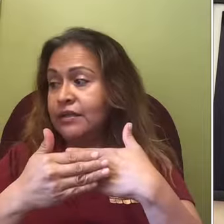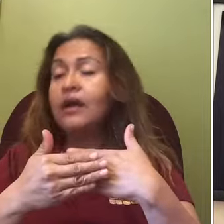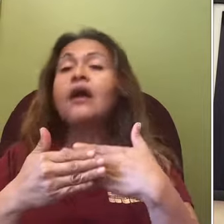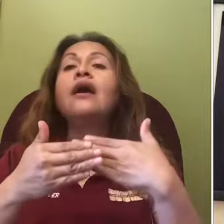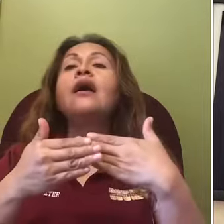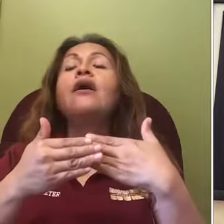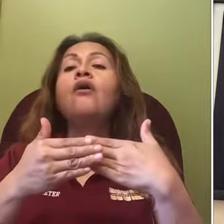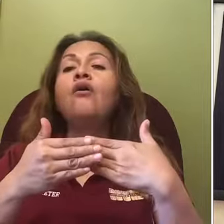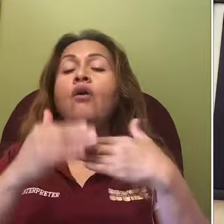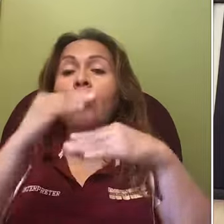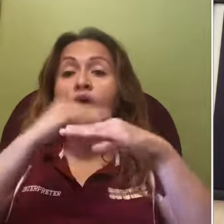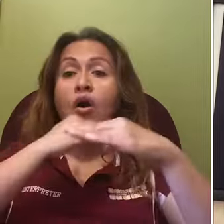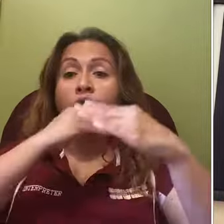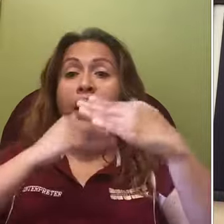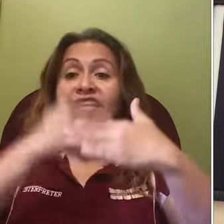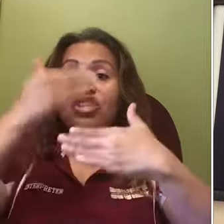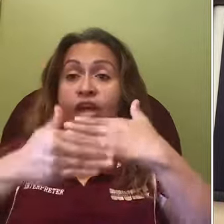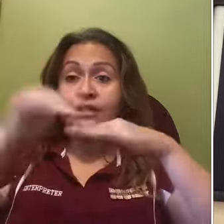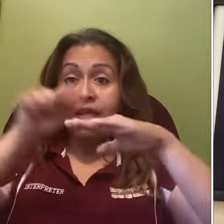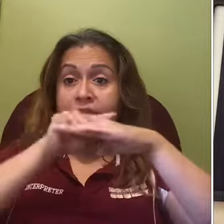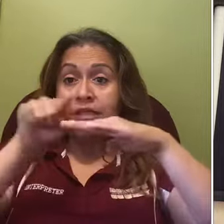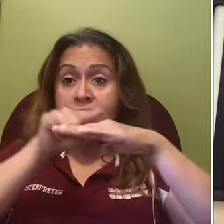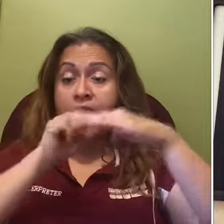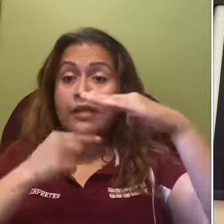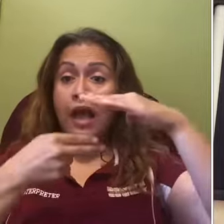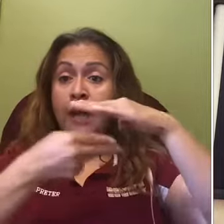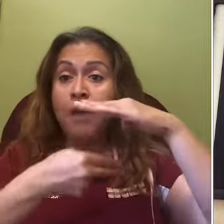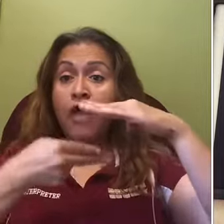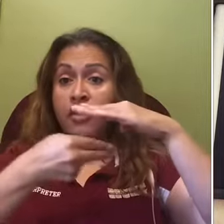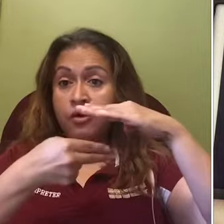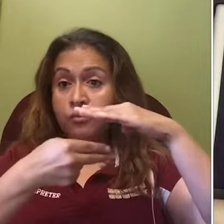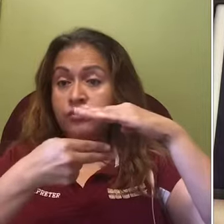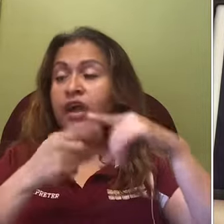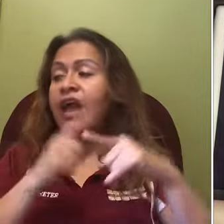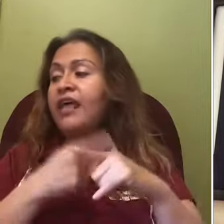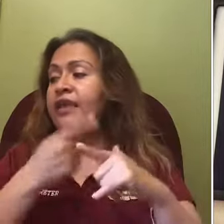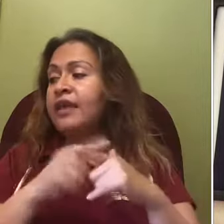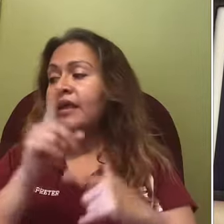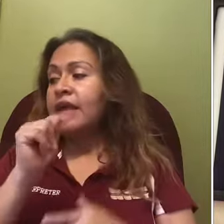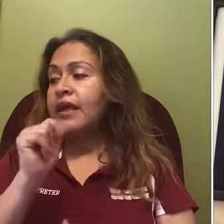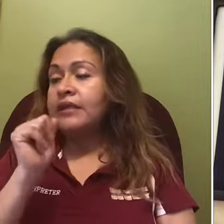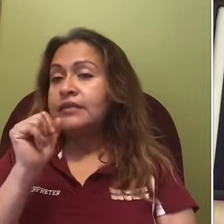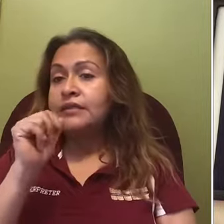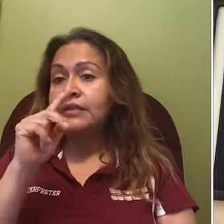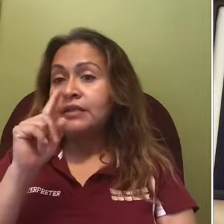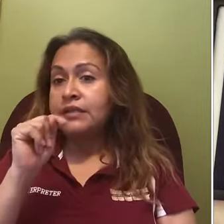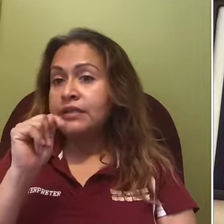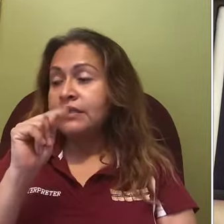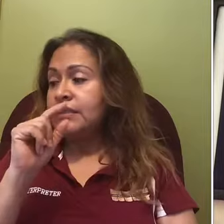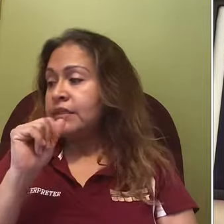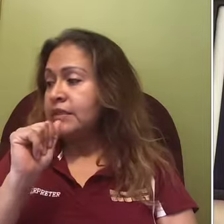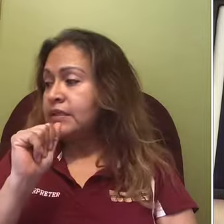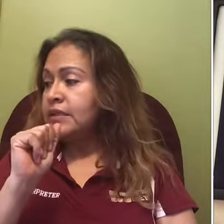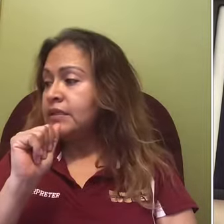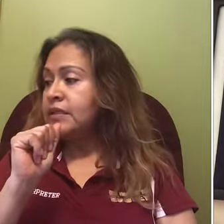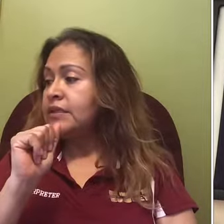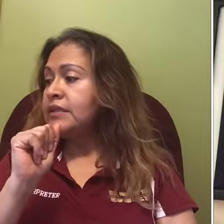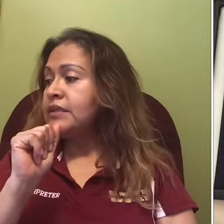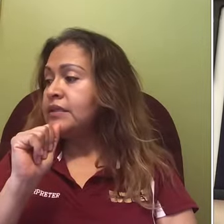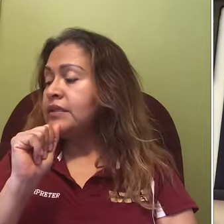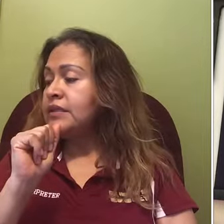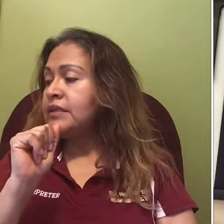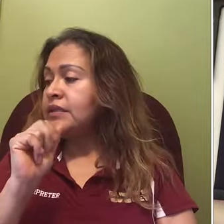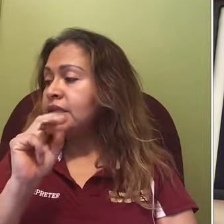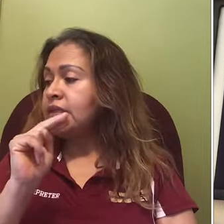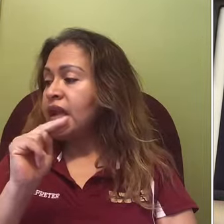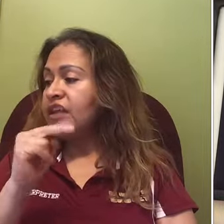equal to adjacent over hypotenuse. And then you finally have tangent. You have tangent.